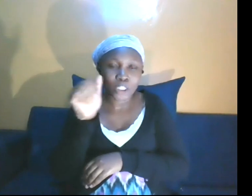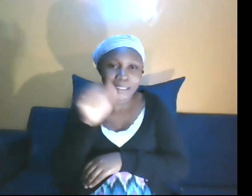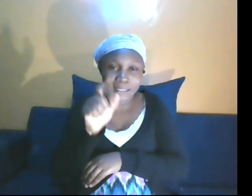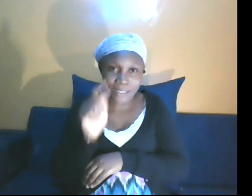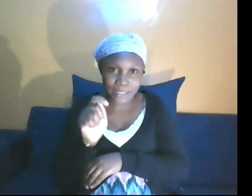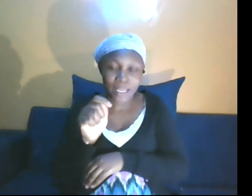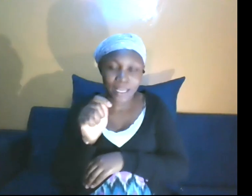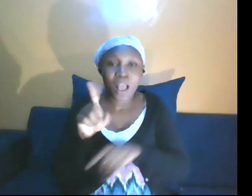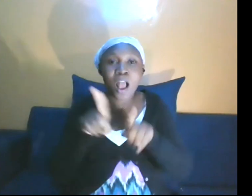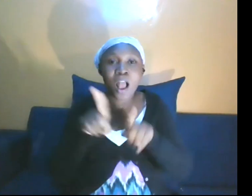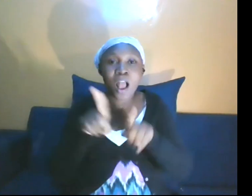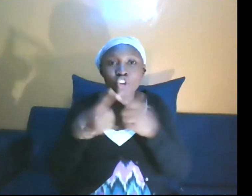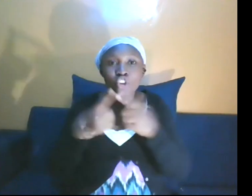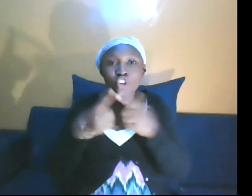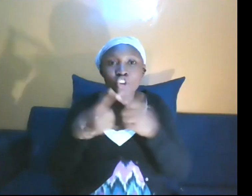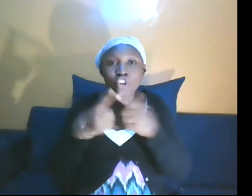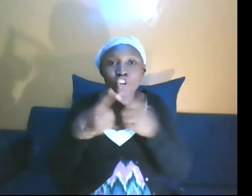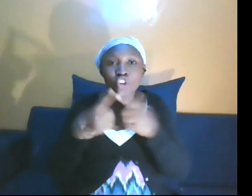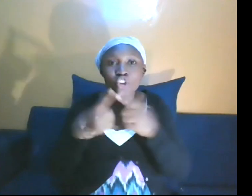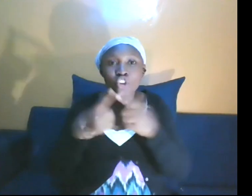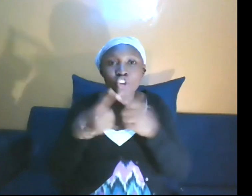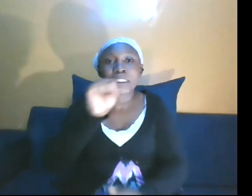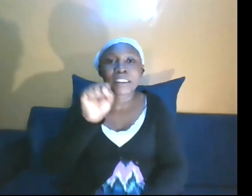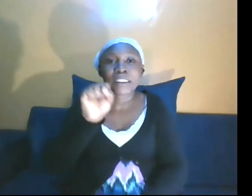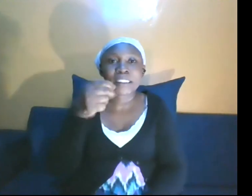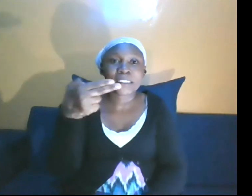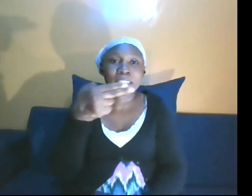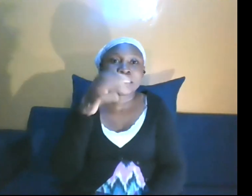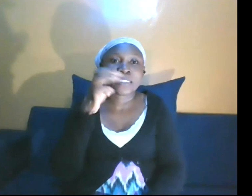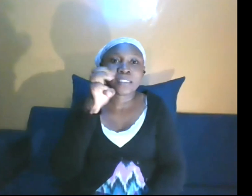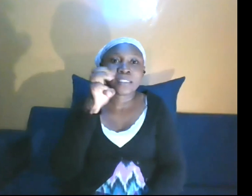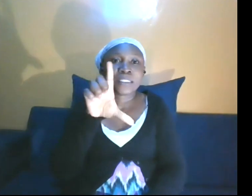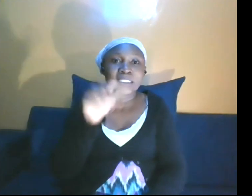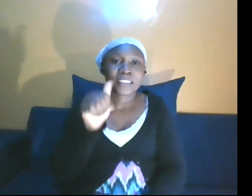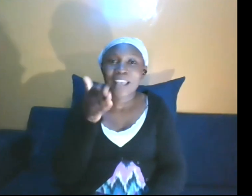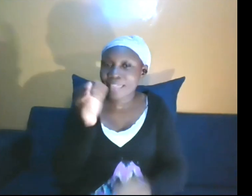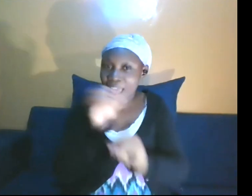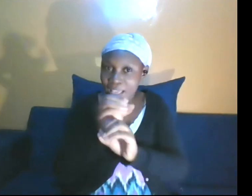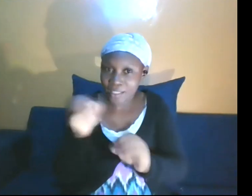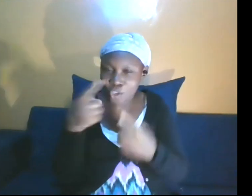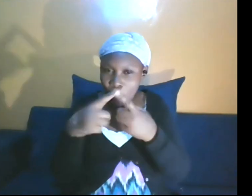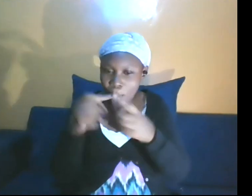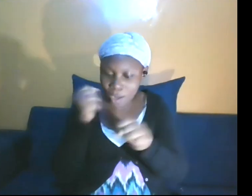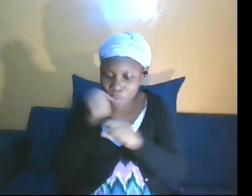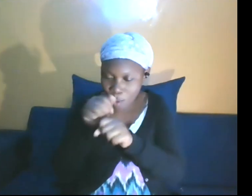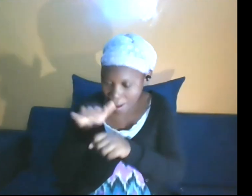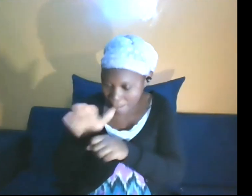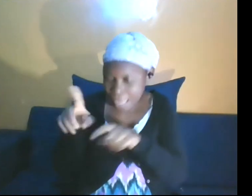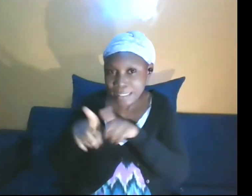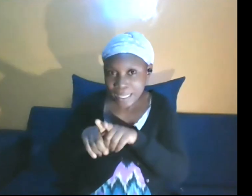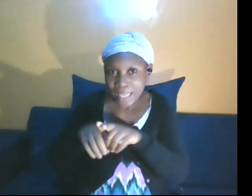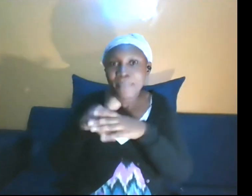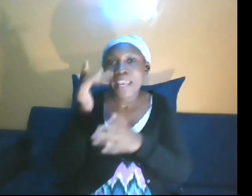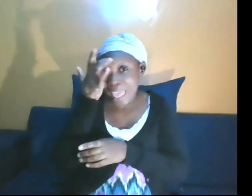paleoanthropologist. Unlike me, my specialization is in Africa. Her specialization is in Asia. She is Indian by